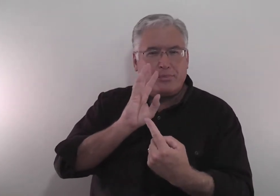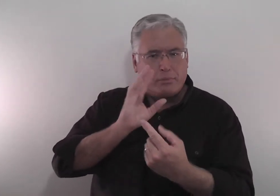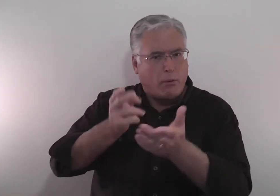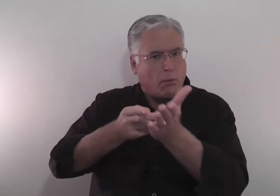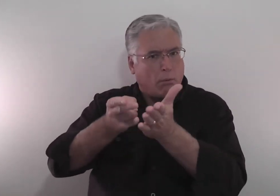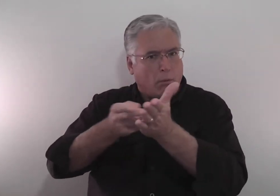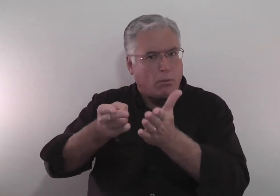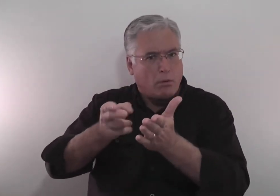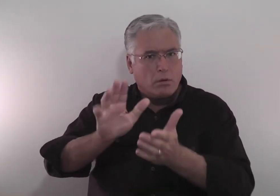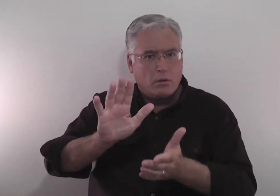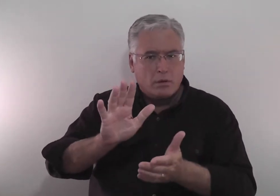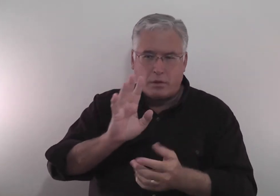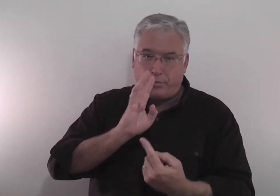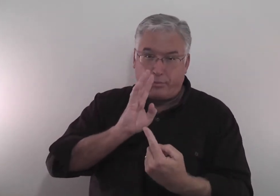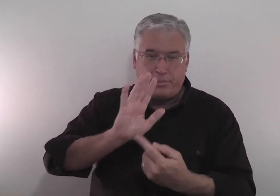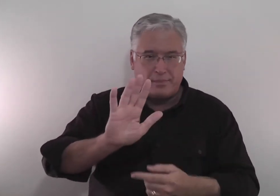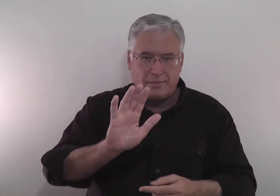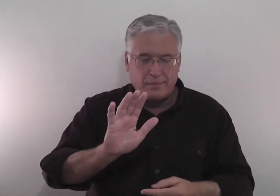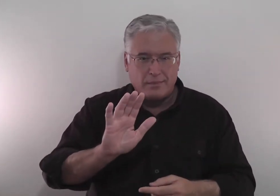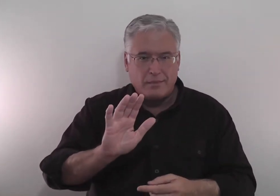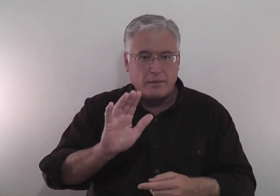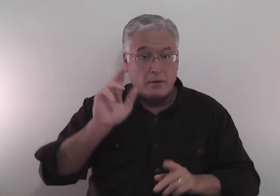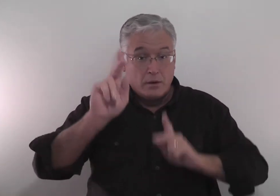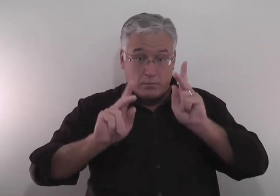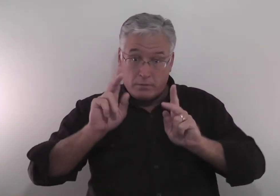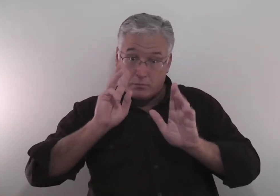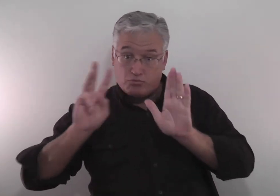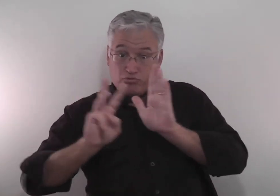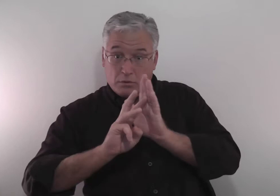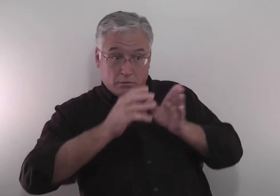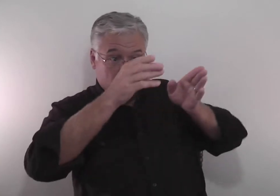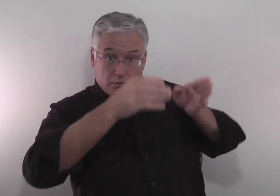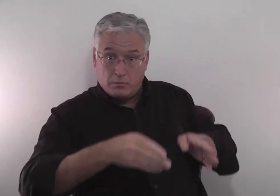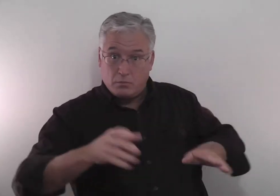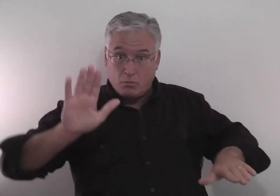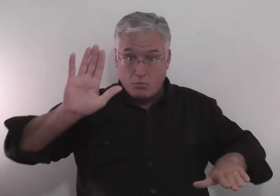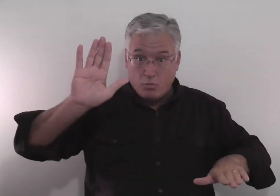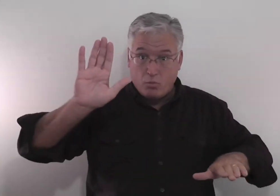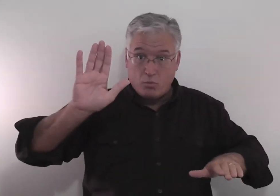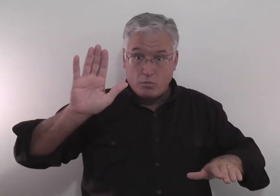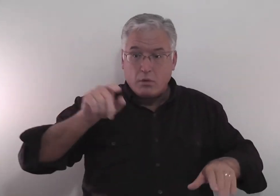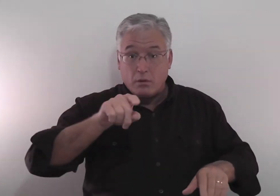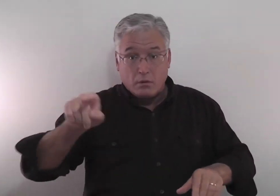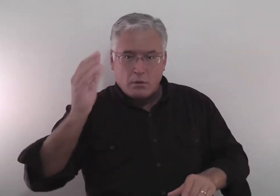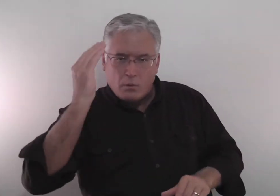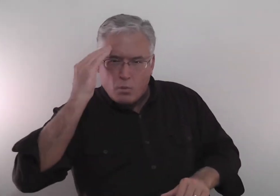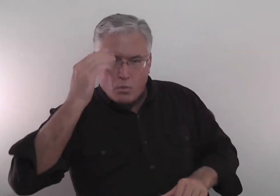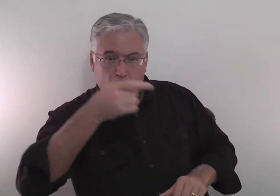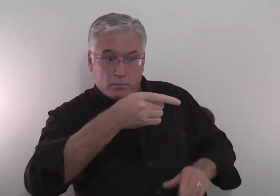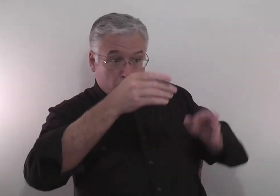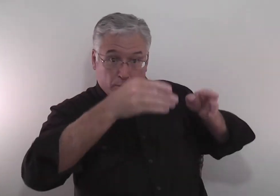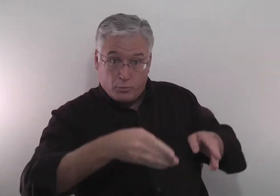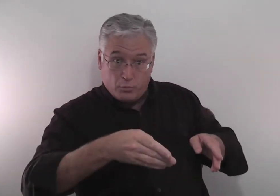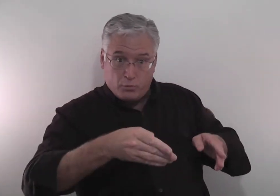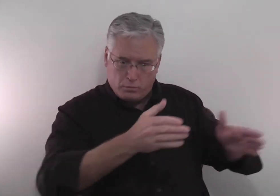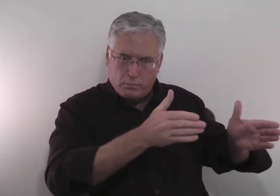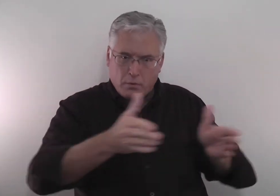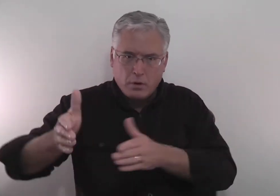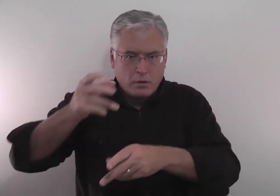the word that we're speaking needs to be truthful. Like a person on a witness stand, a witness,